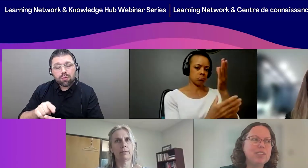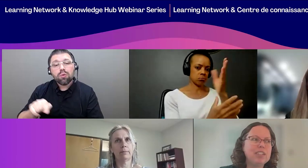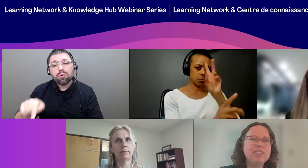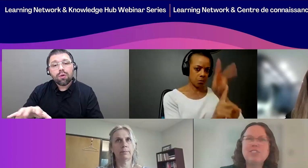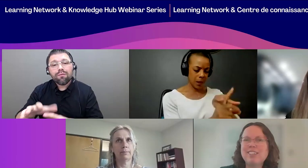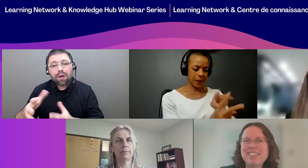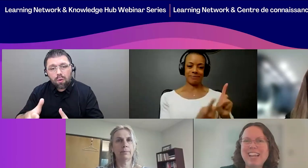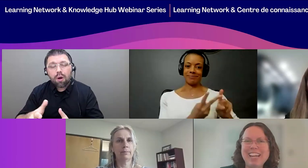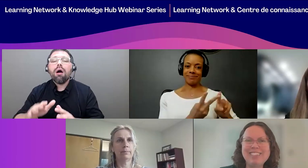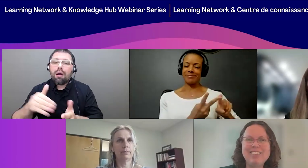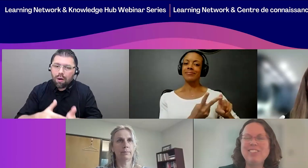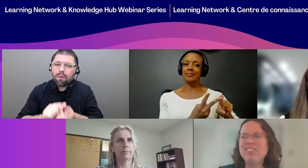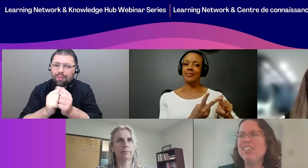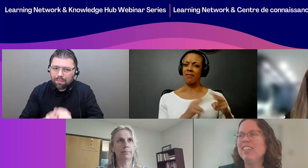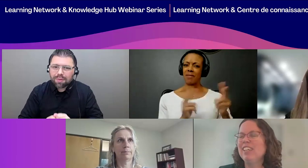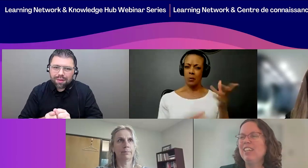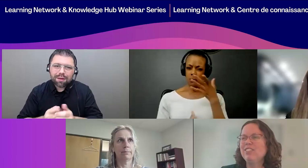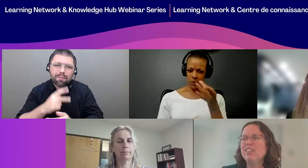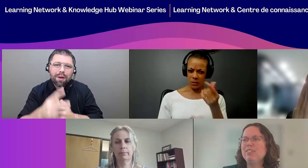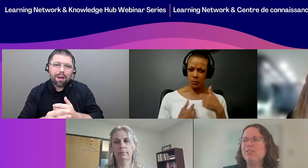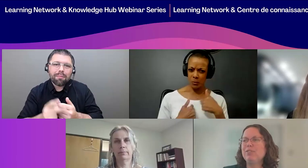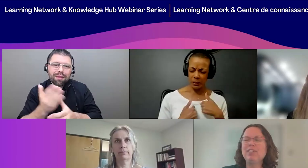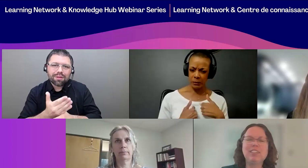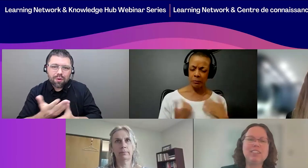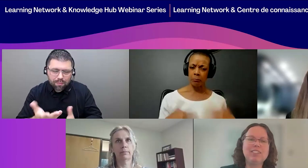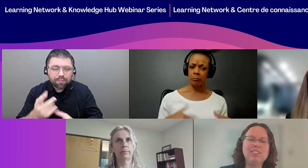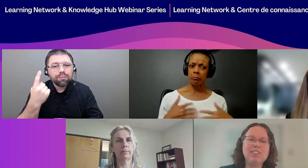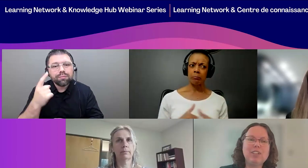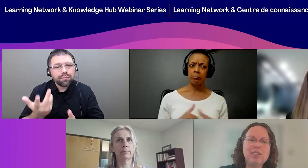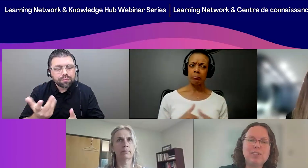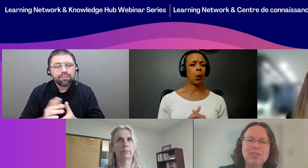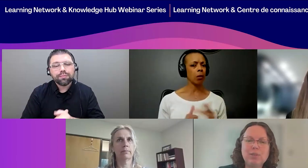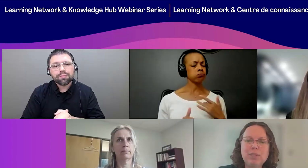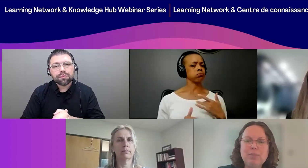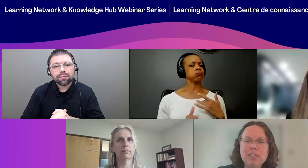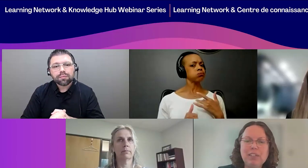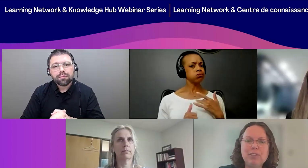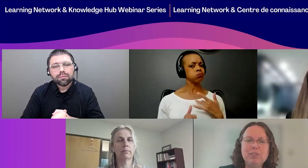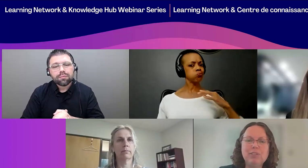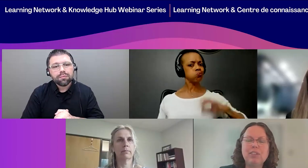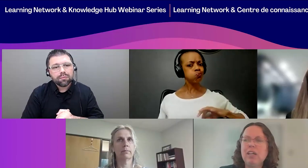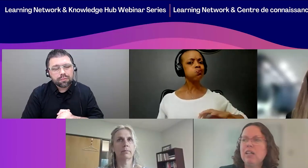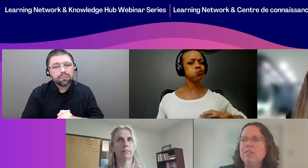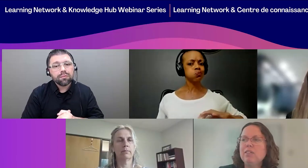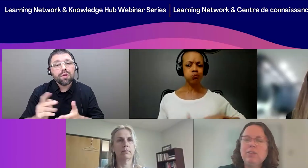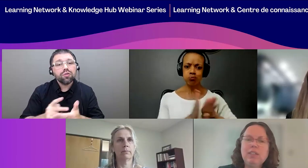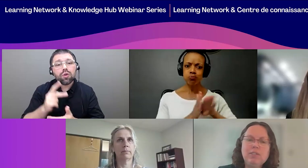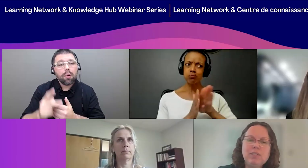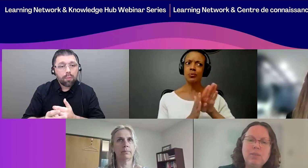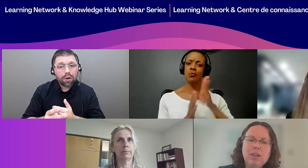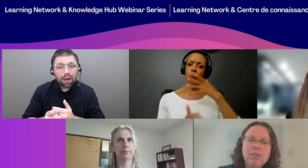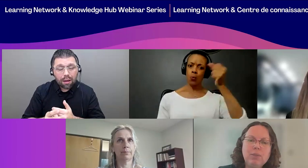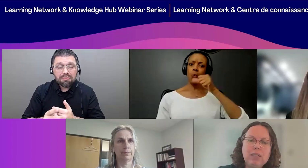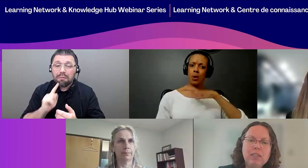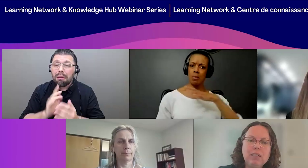was very interesting. So it's really rewarding, I think, to develop this for women in midlife and older. So